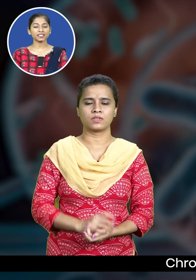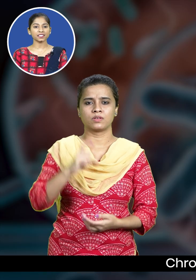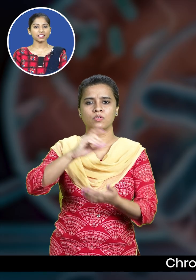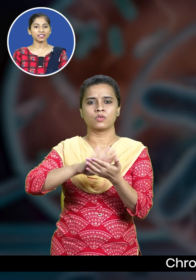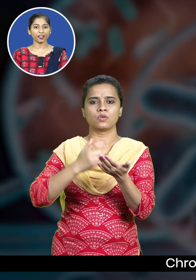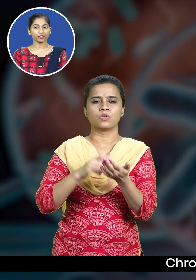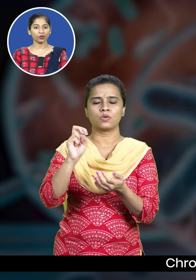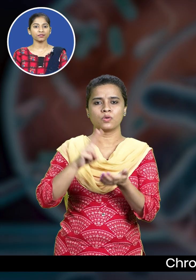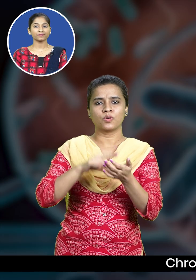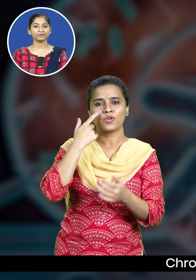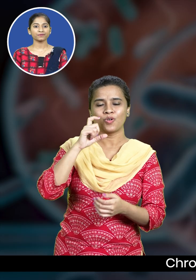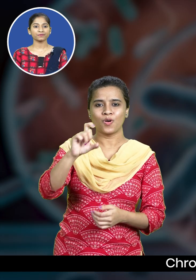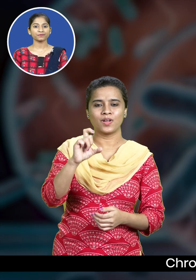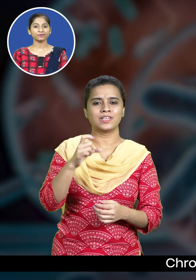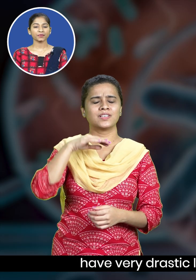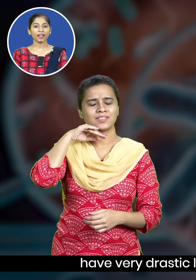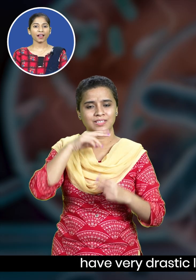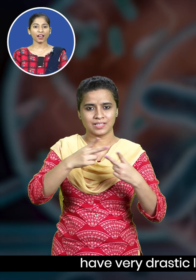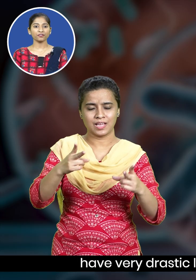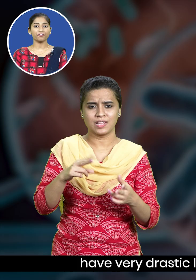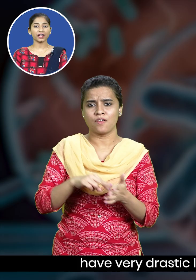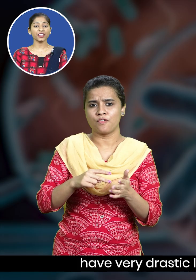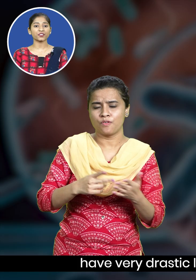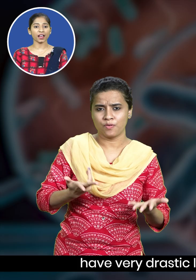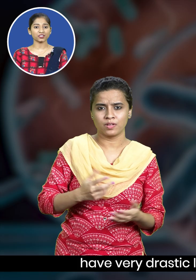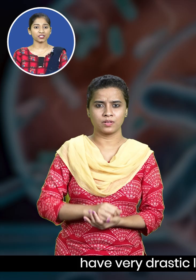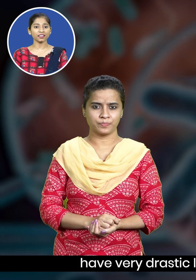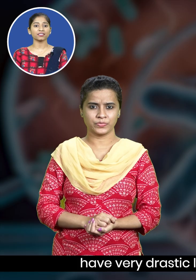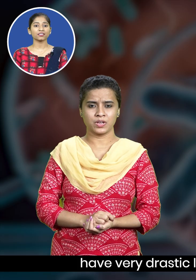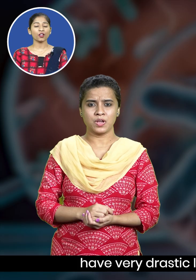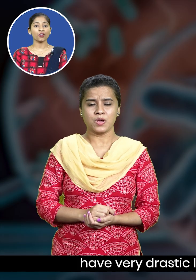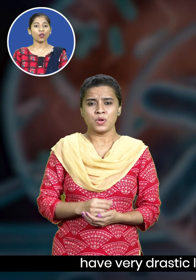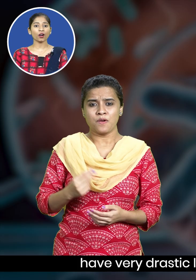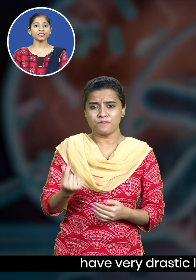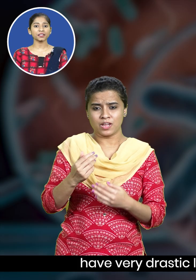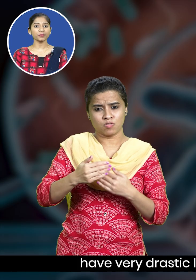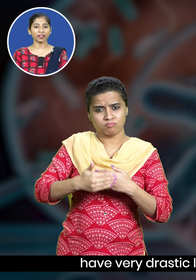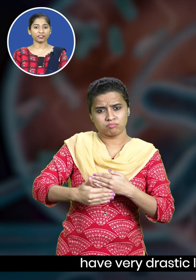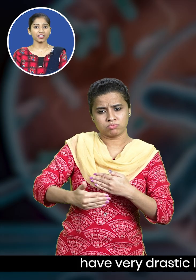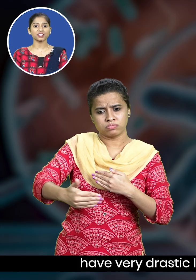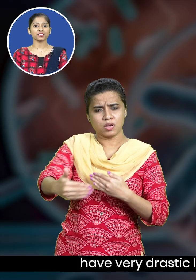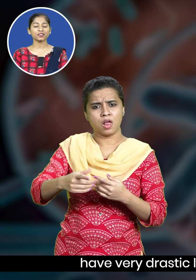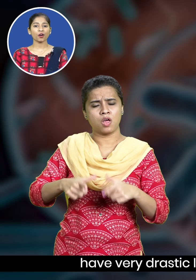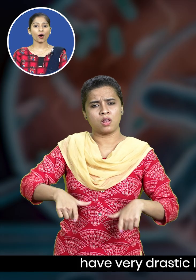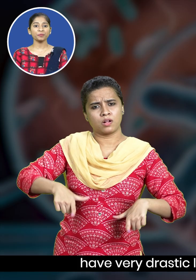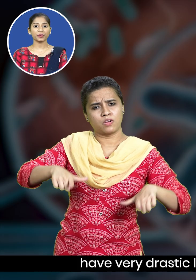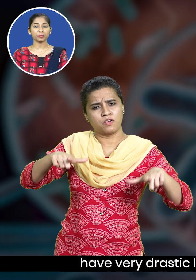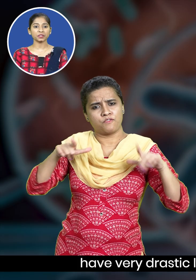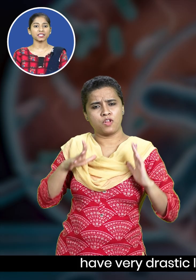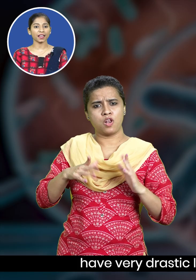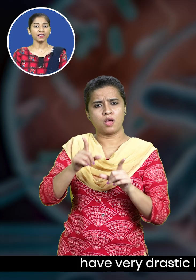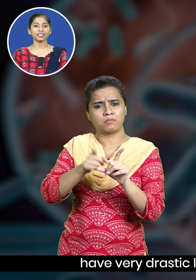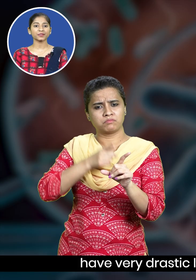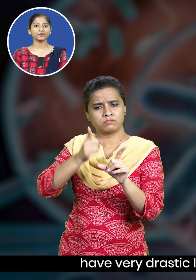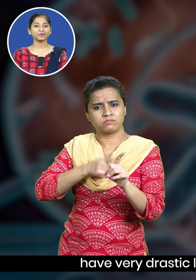Chronic diseases, therefore, have very drastic long-term effects on